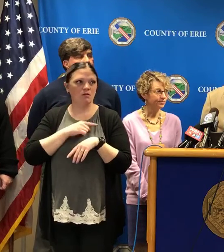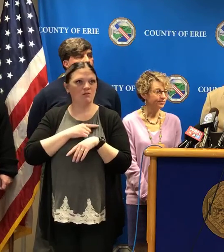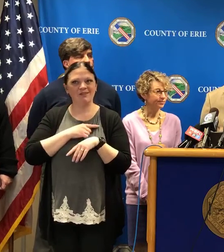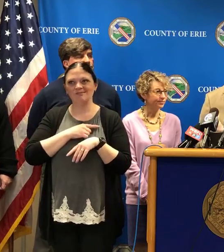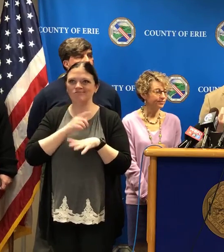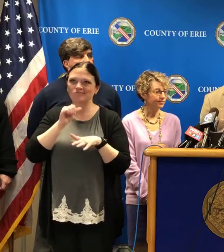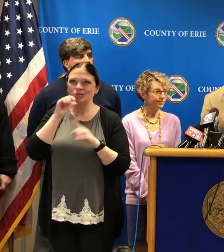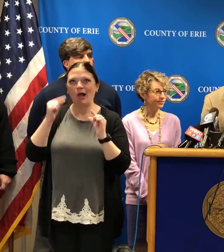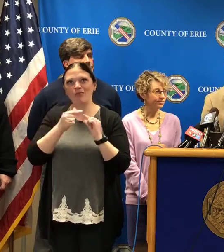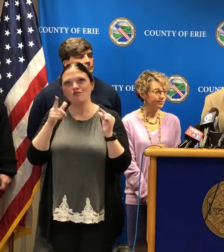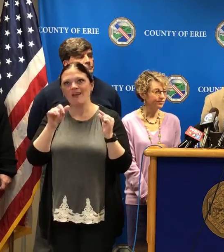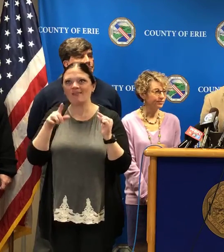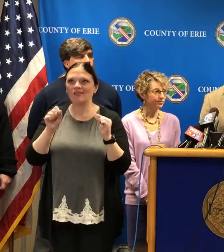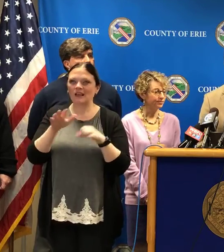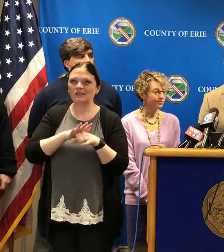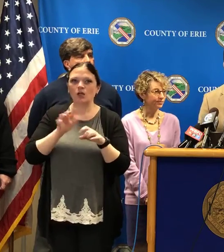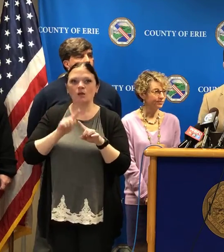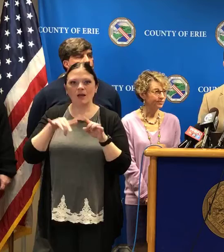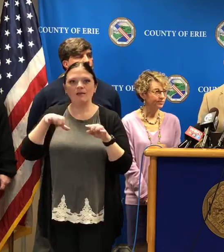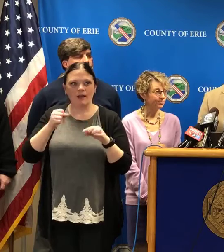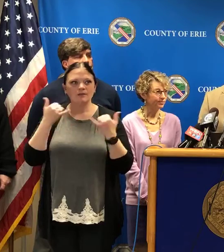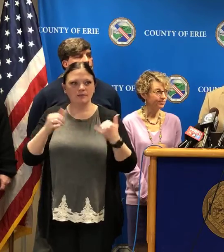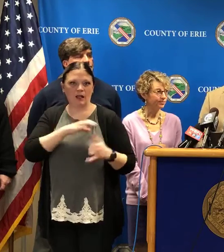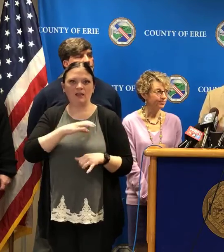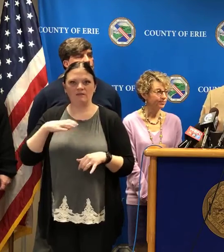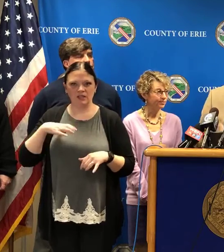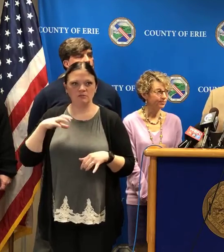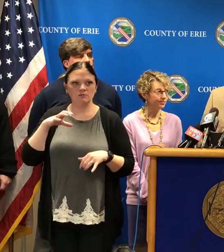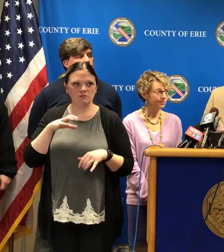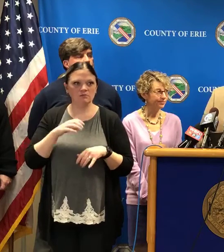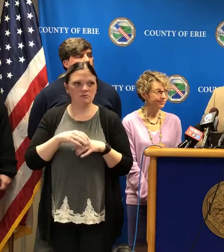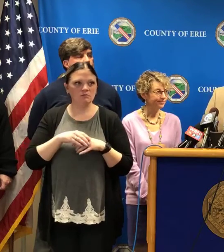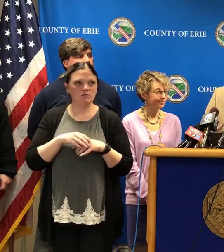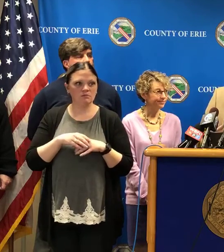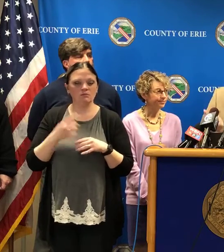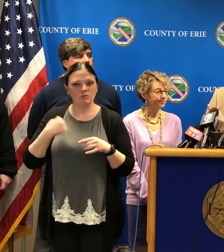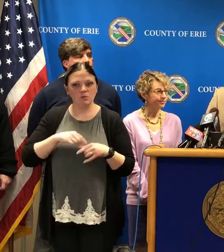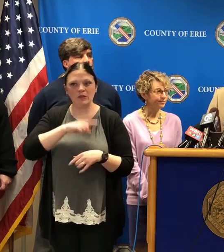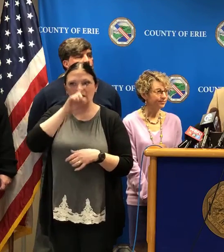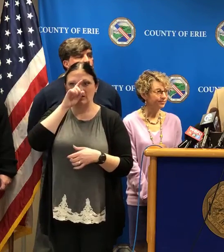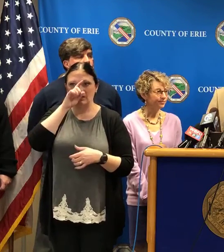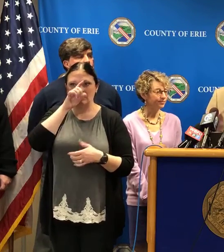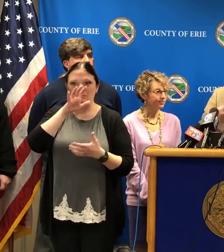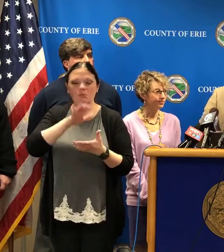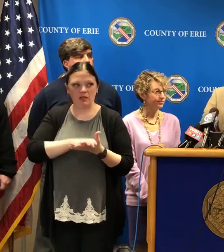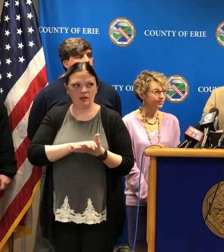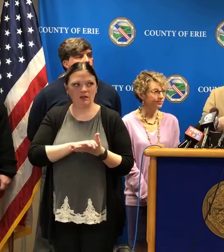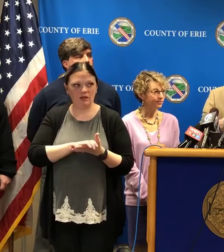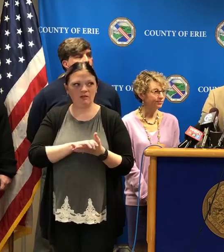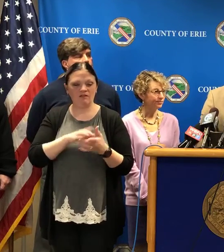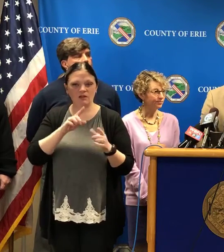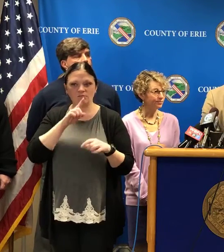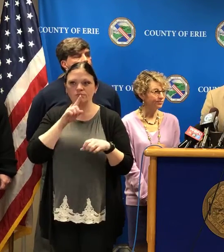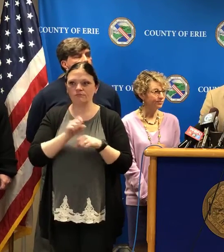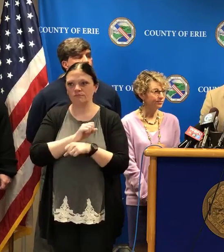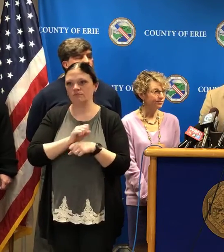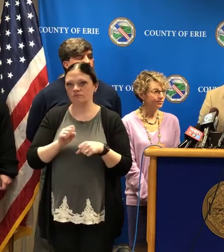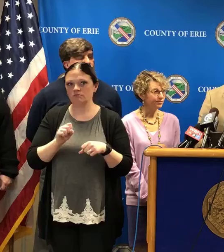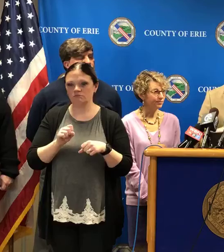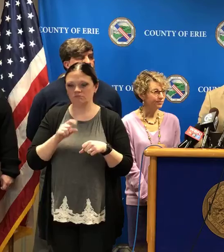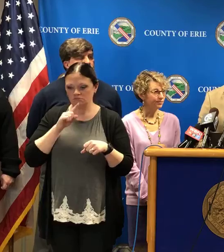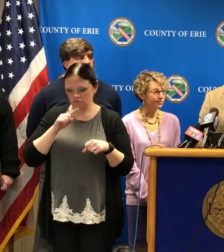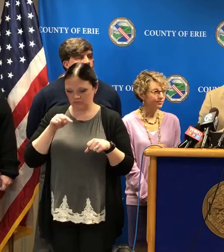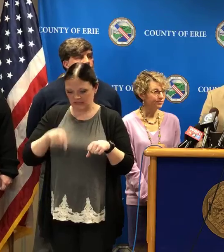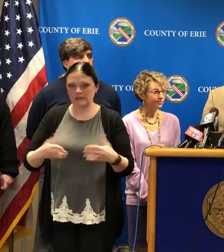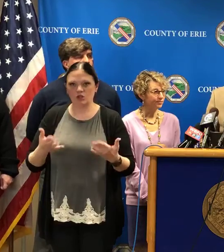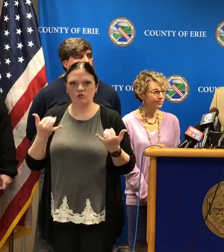Great Lakes area. We know there's cases now in Cleveland. We believe, in all likelihood, that there is a case here now. So